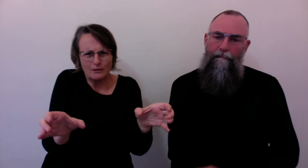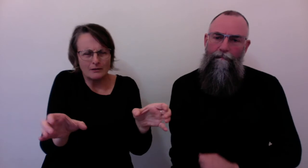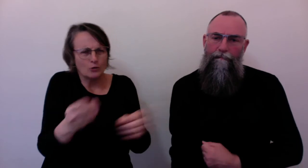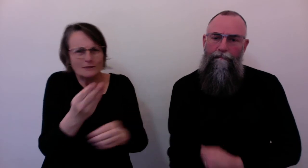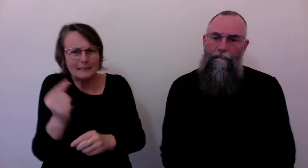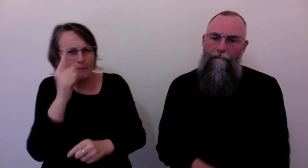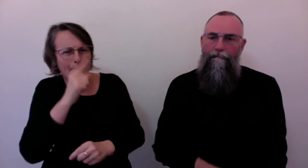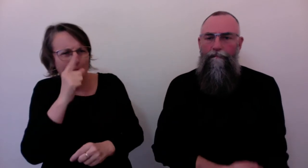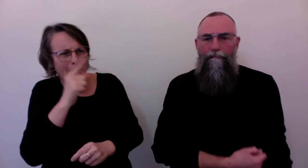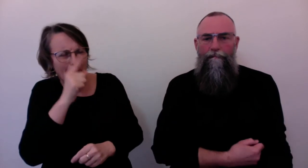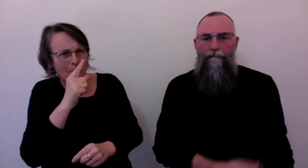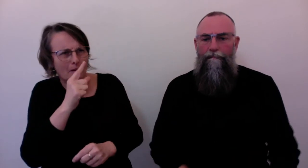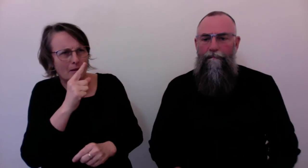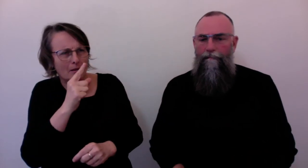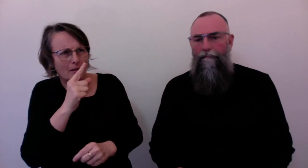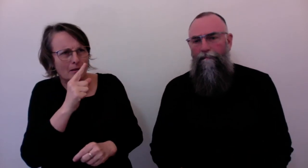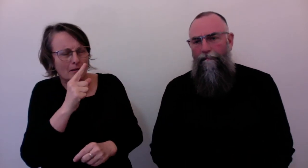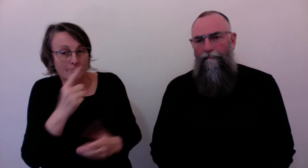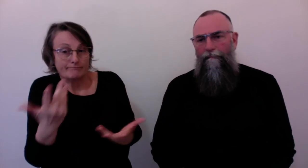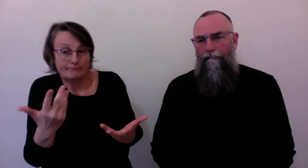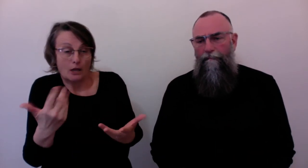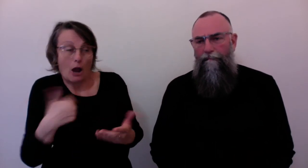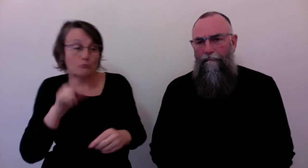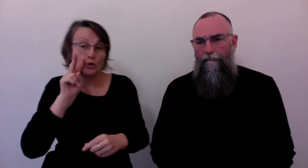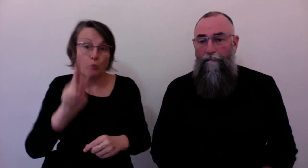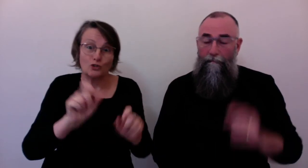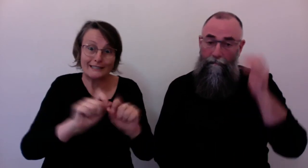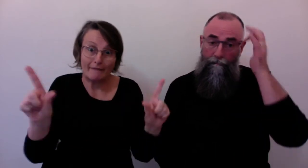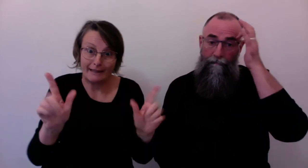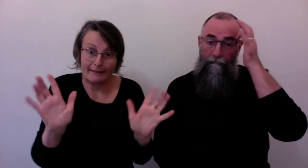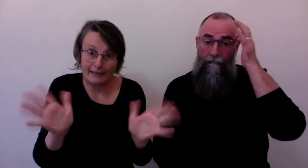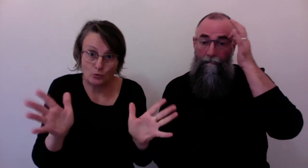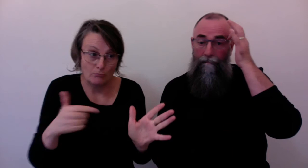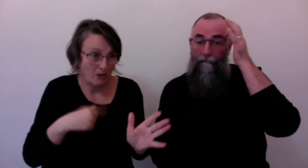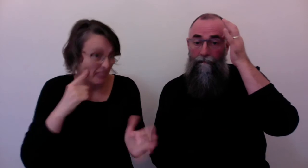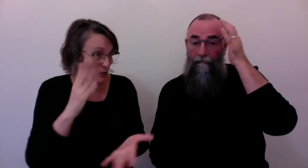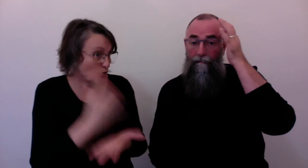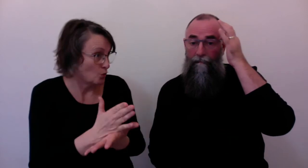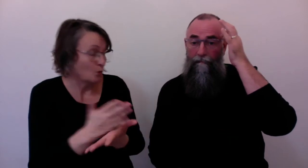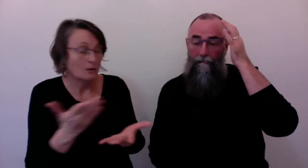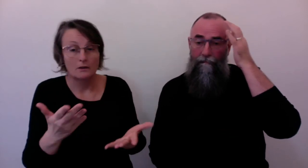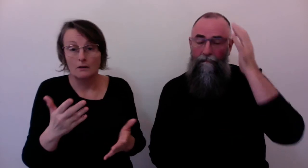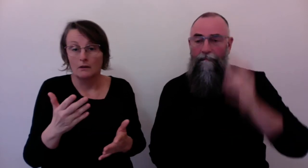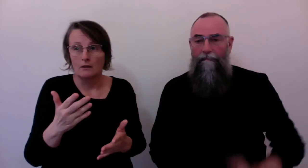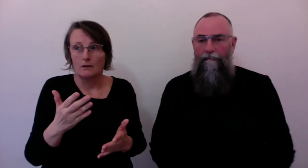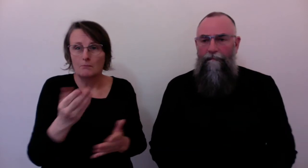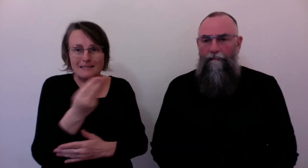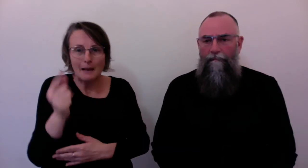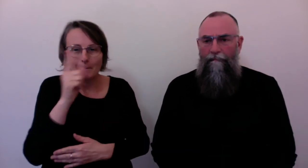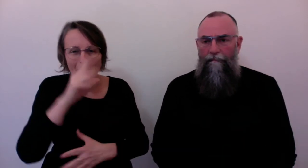believes, you know, going from just, once again, one documentary that I've seen, but obviously it's true, which is that people believe that your